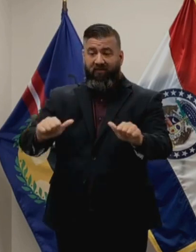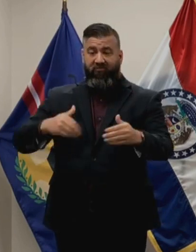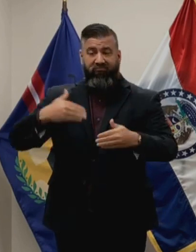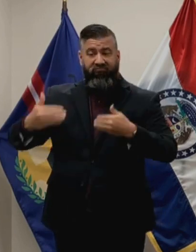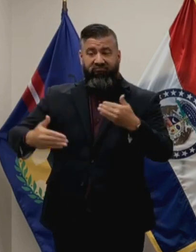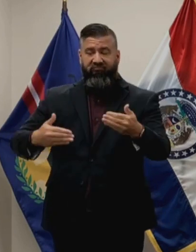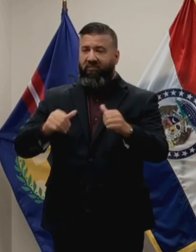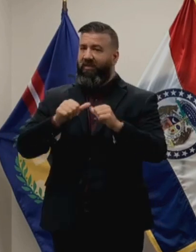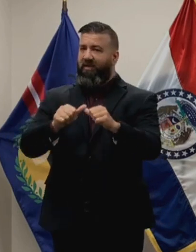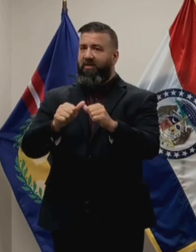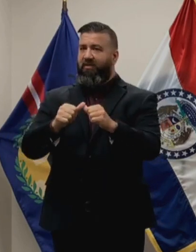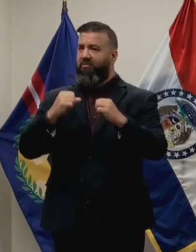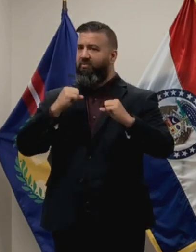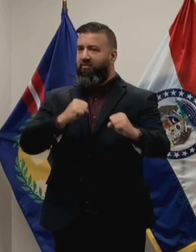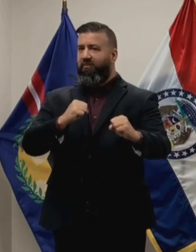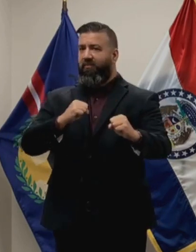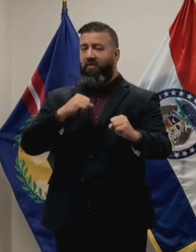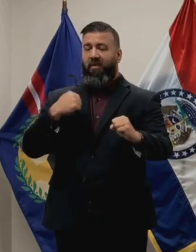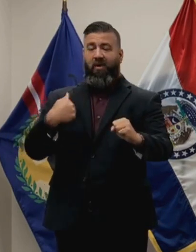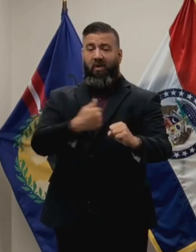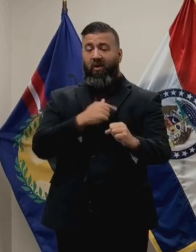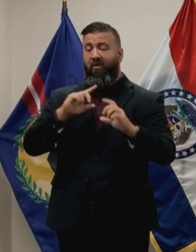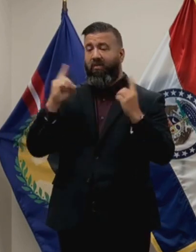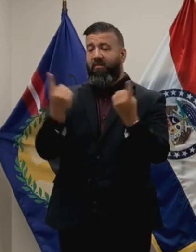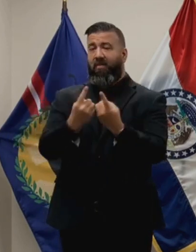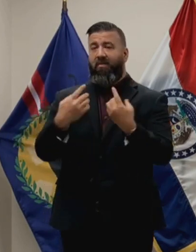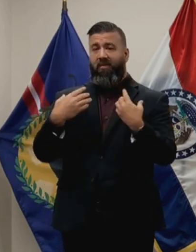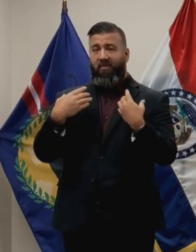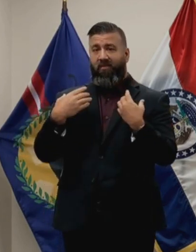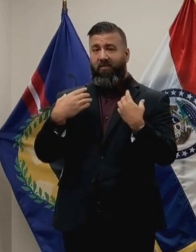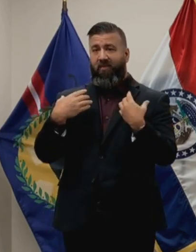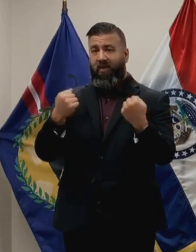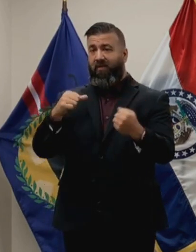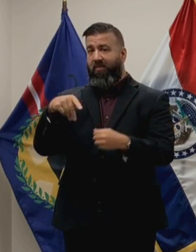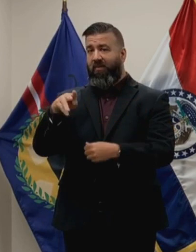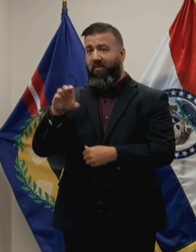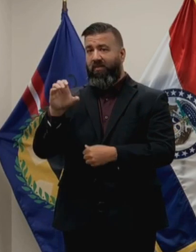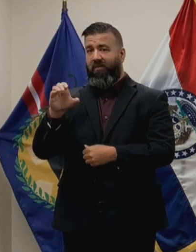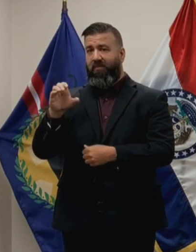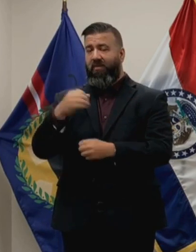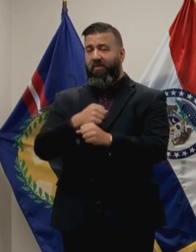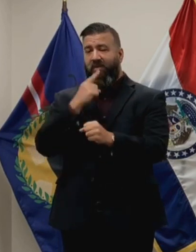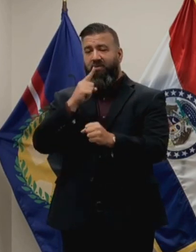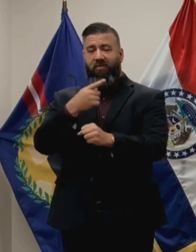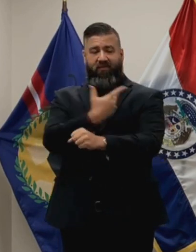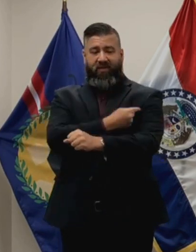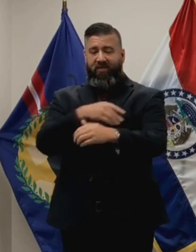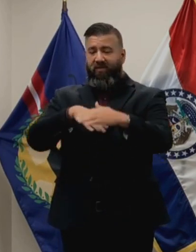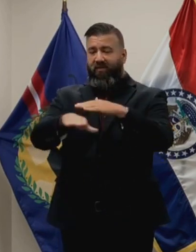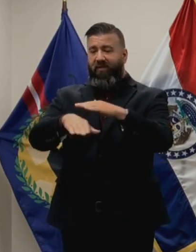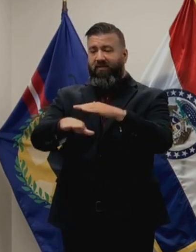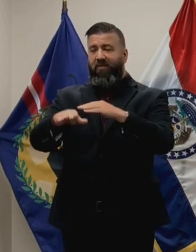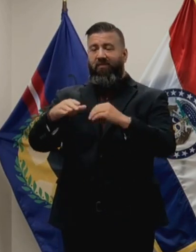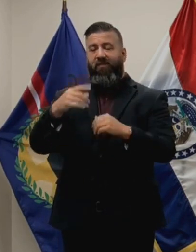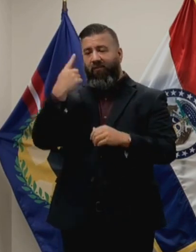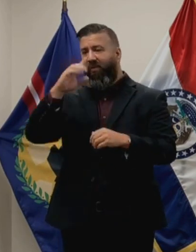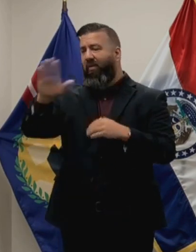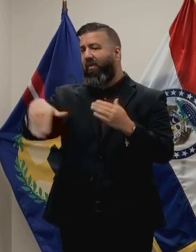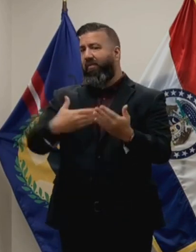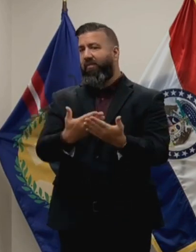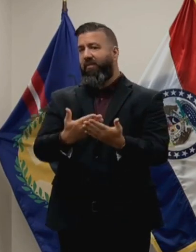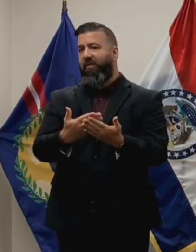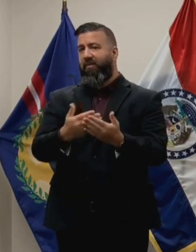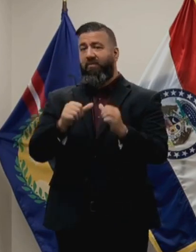Our Department of Public Health is doing all it can to make the vaccine accessible in all parts of our community. We continue to make